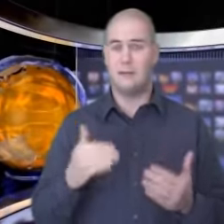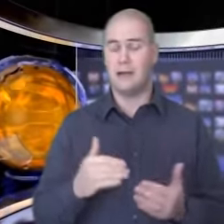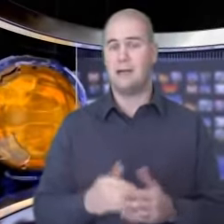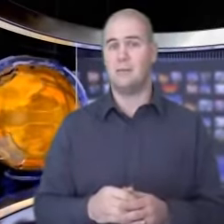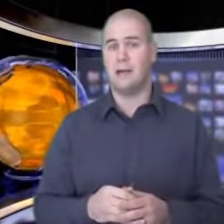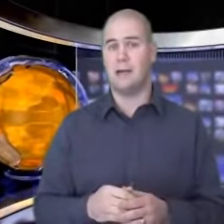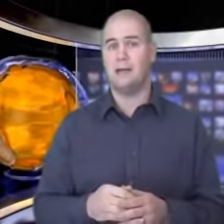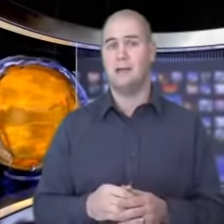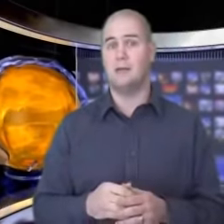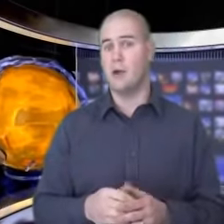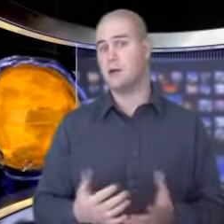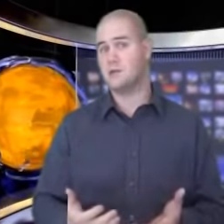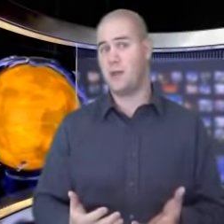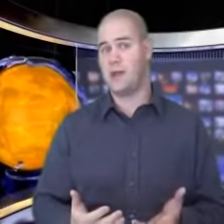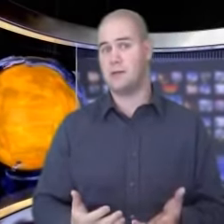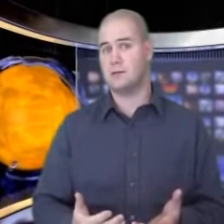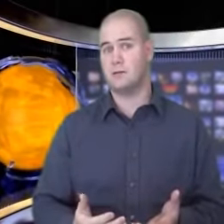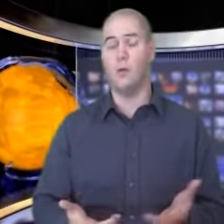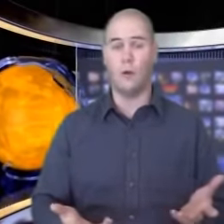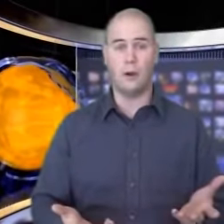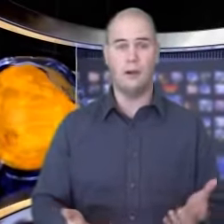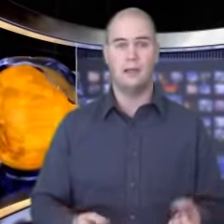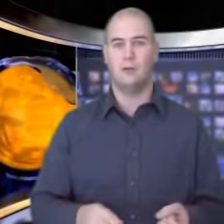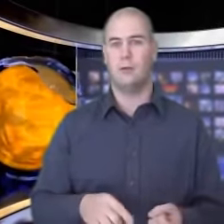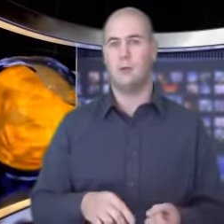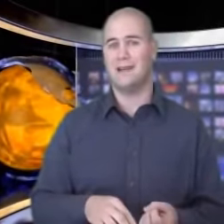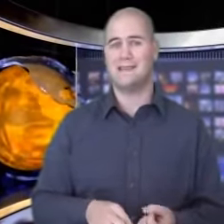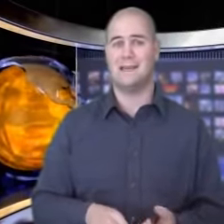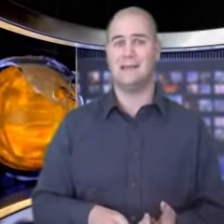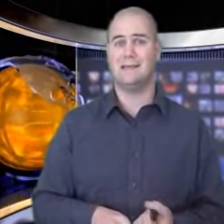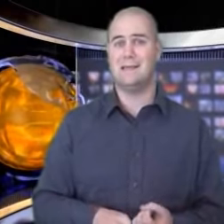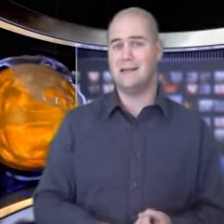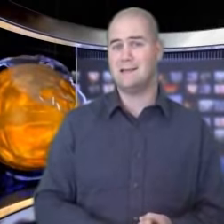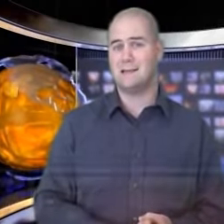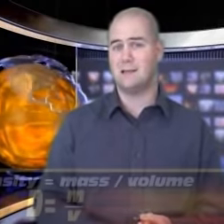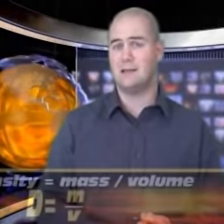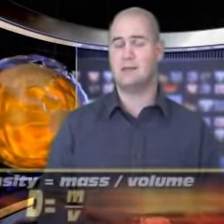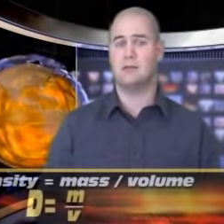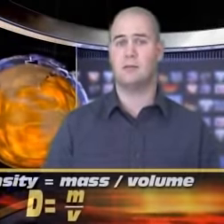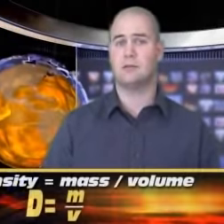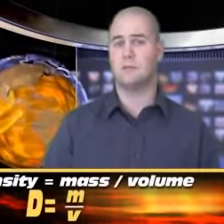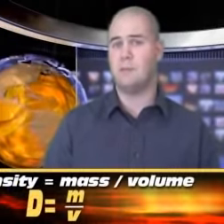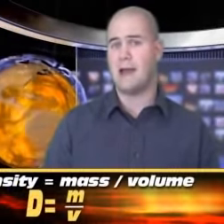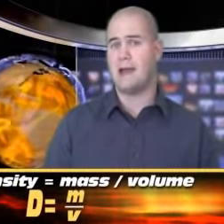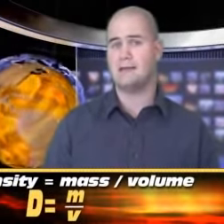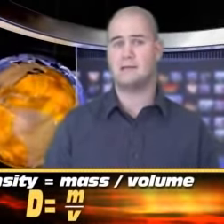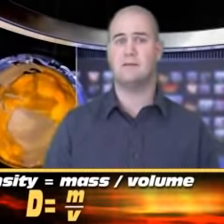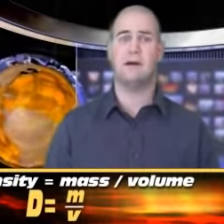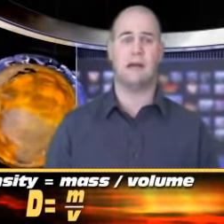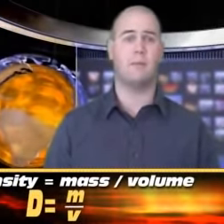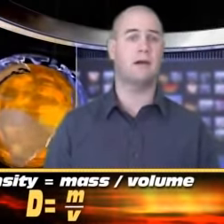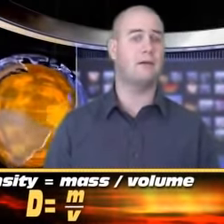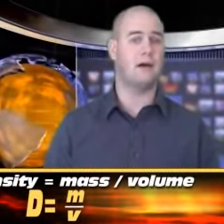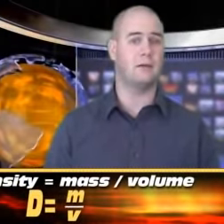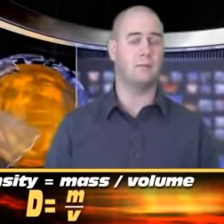dividing by the amount of space. Or we might say density is equal to mass divided by volume, or